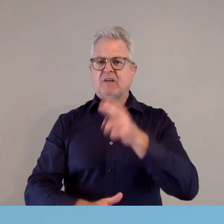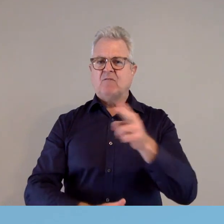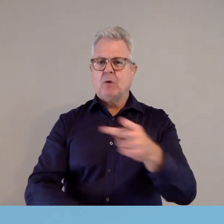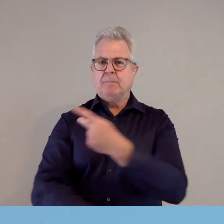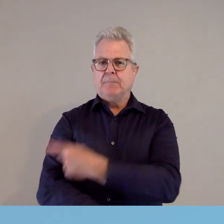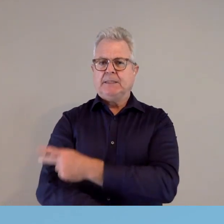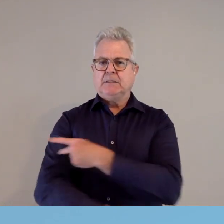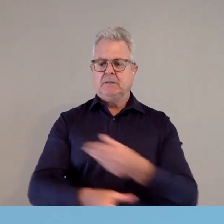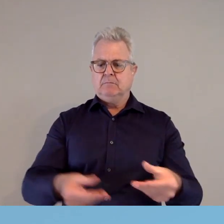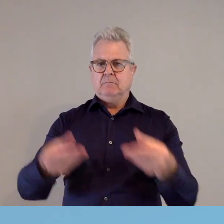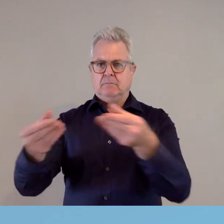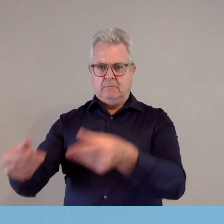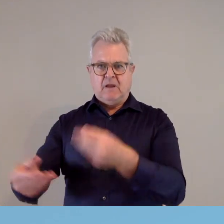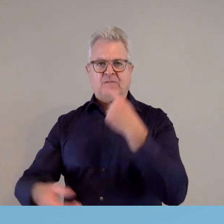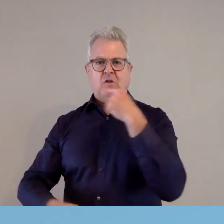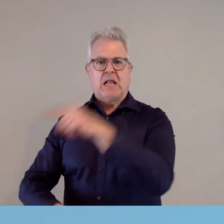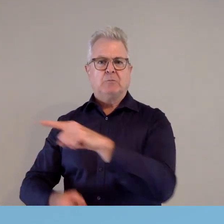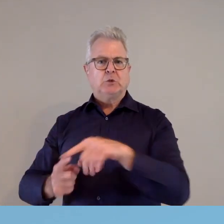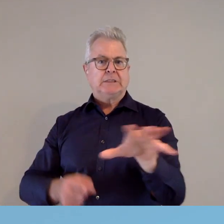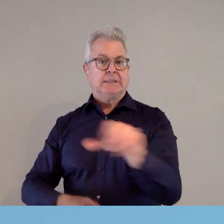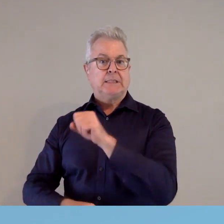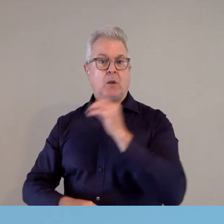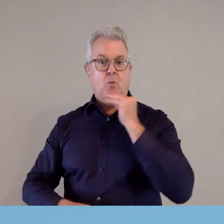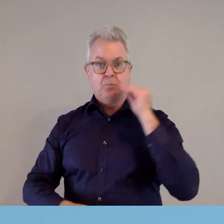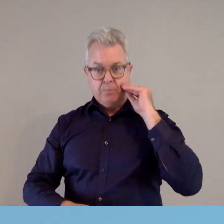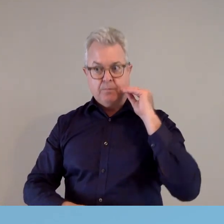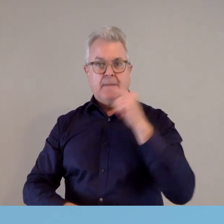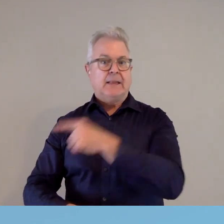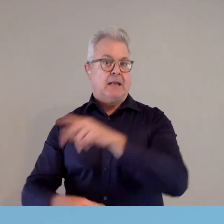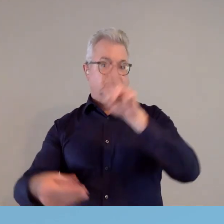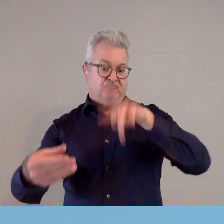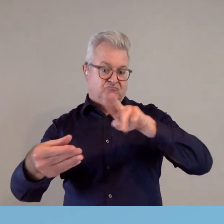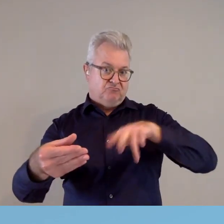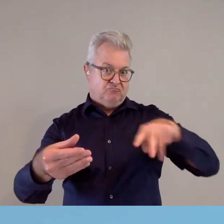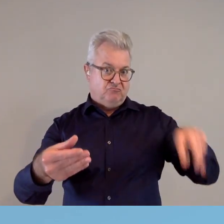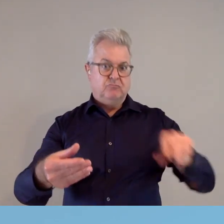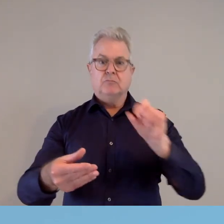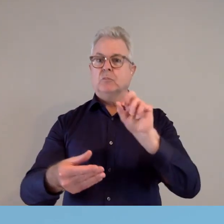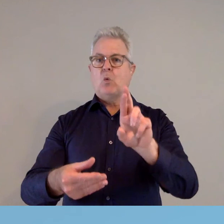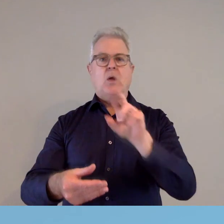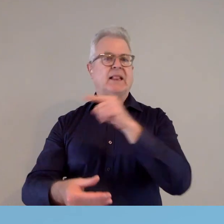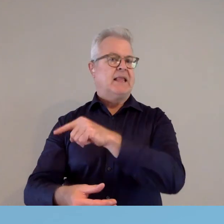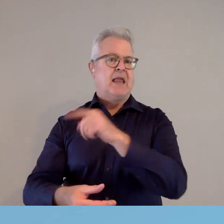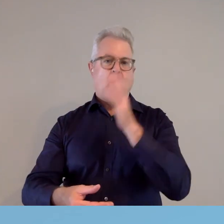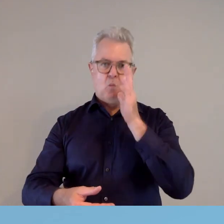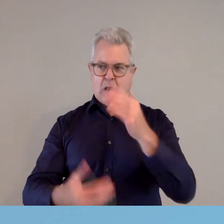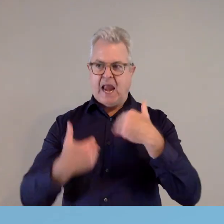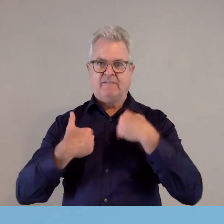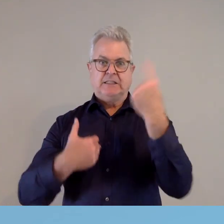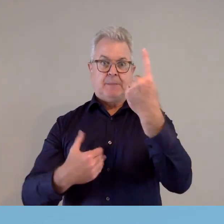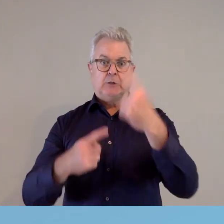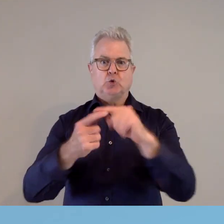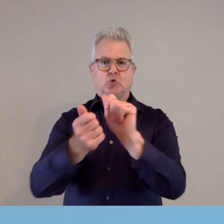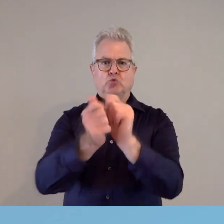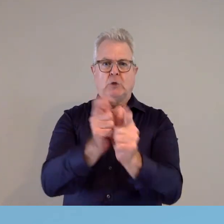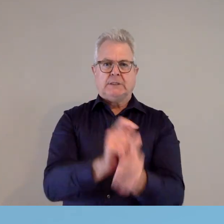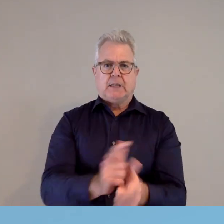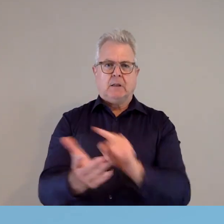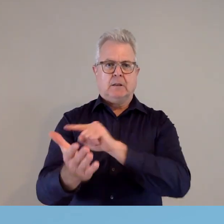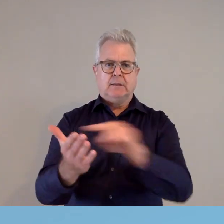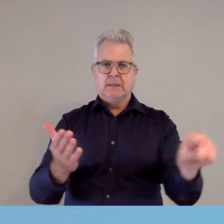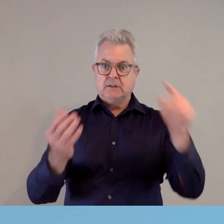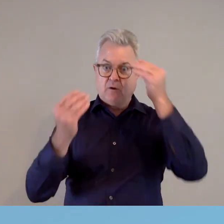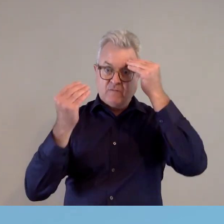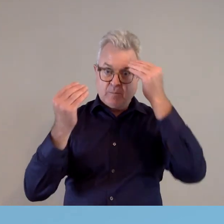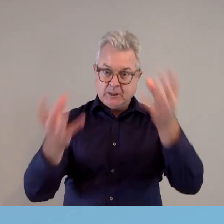to each deaf and hard of hearing person for them to be able to take home and read at a later time. Or they will